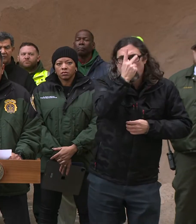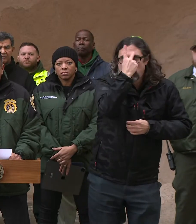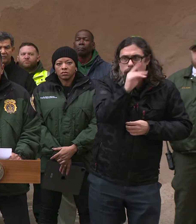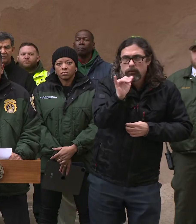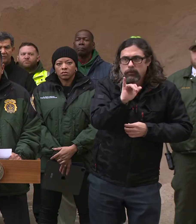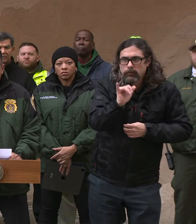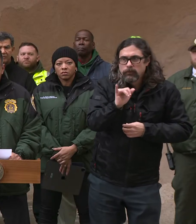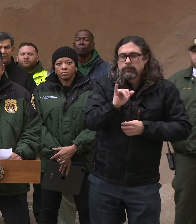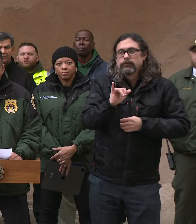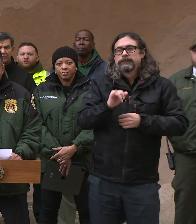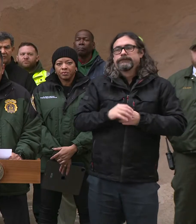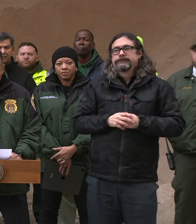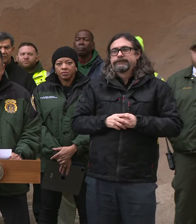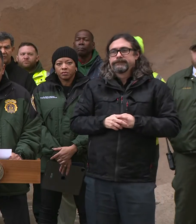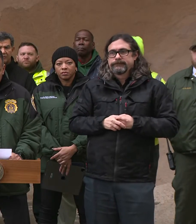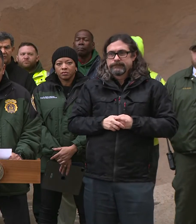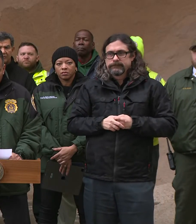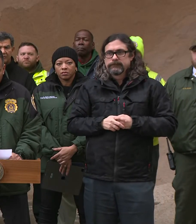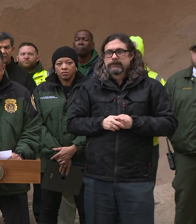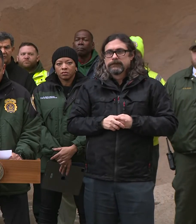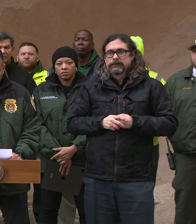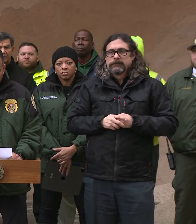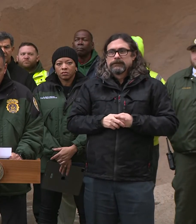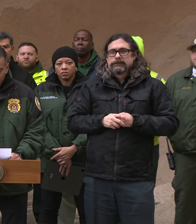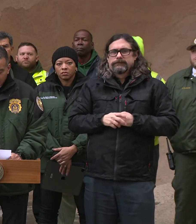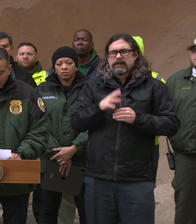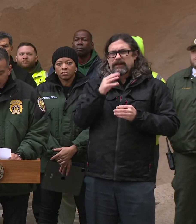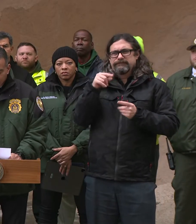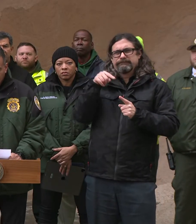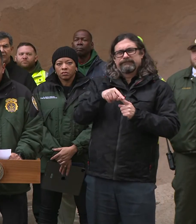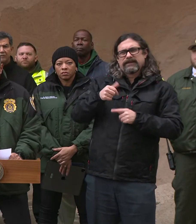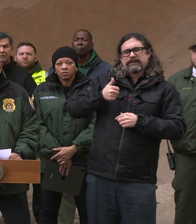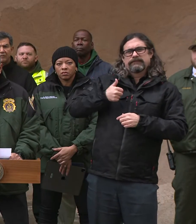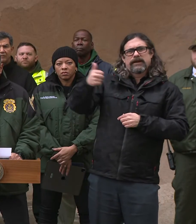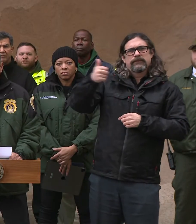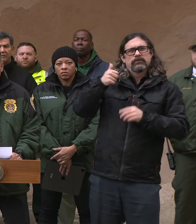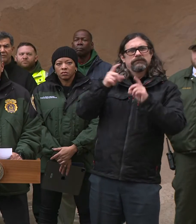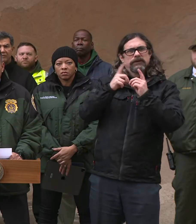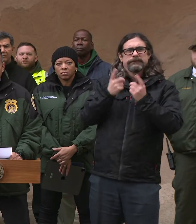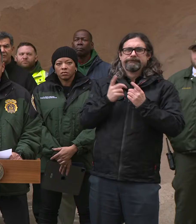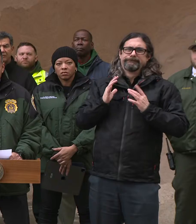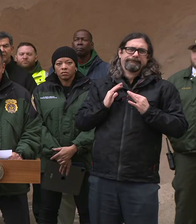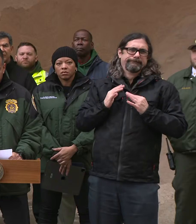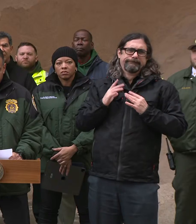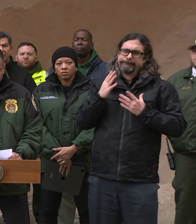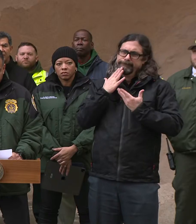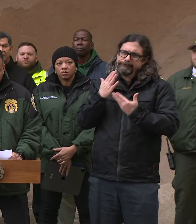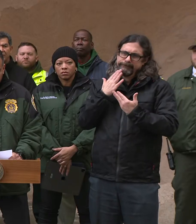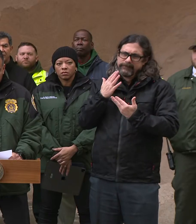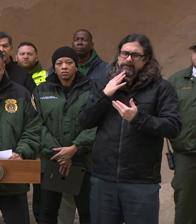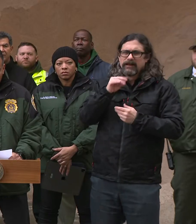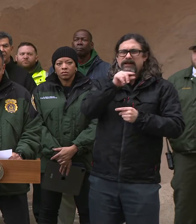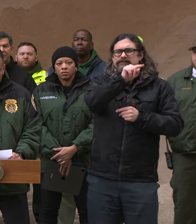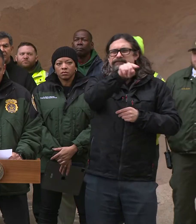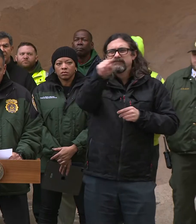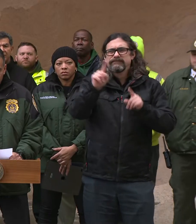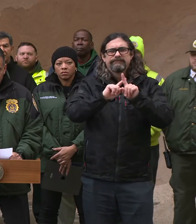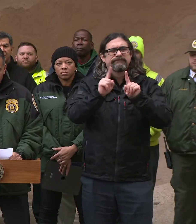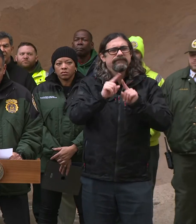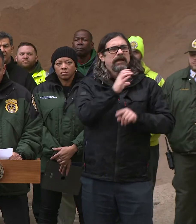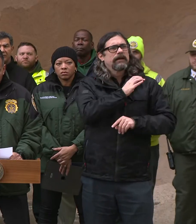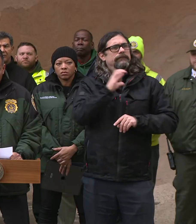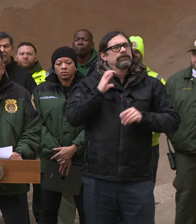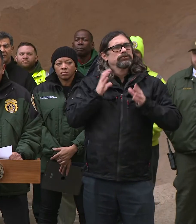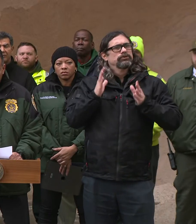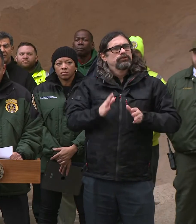Transportation. I want to thank Commissioners Donahue, Araguala, and Rodriguez for their partnership in this effort. When we reach 2 inches